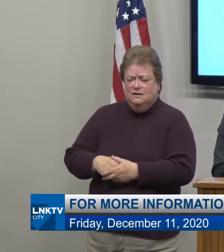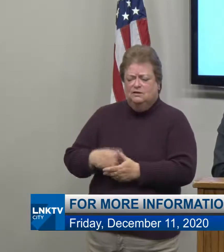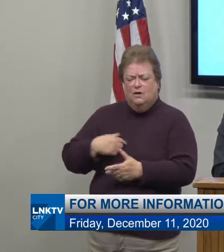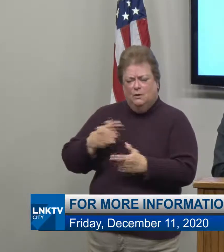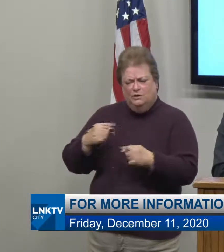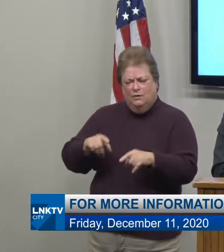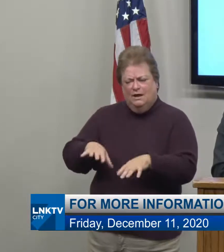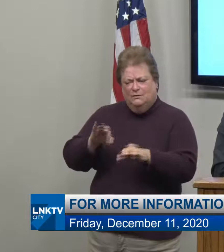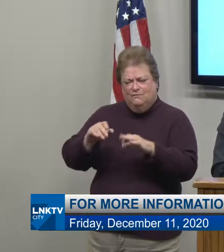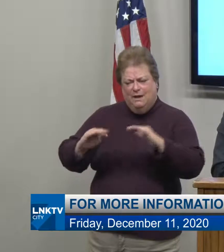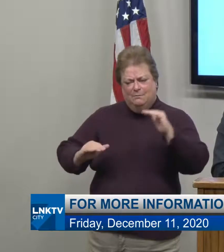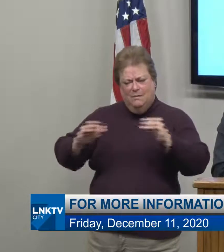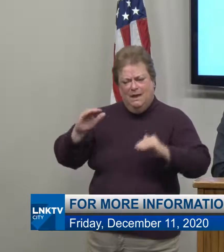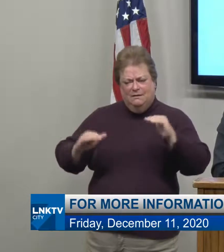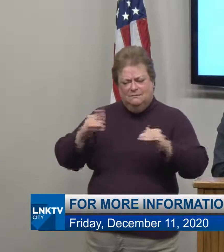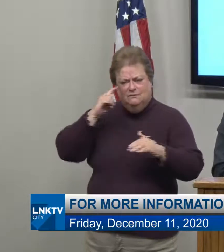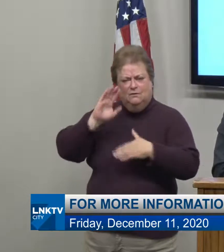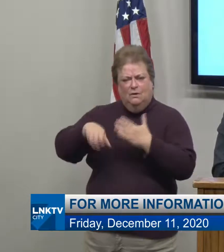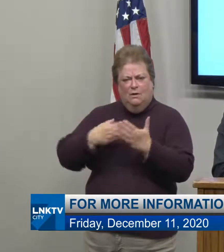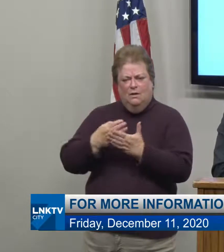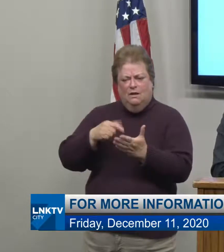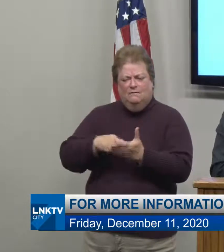that.